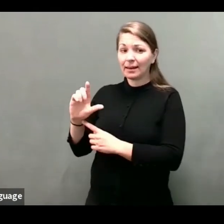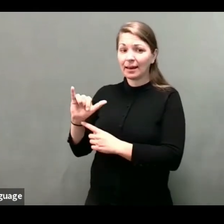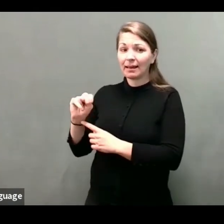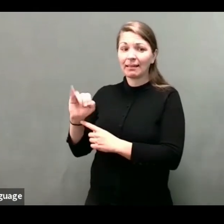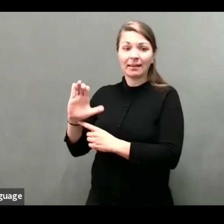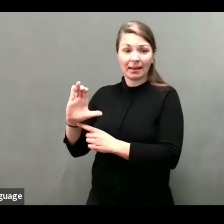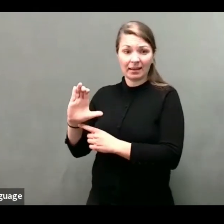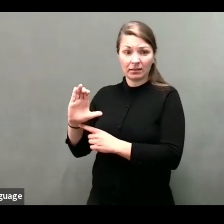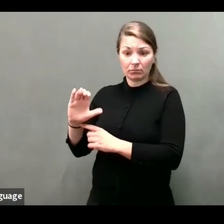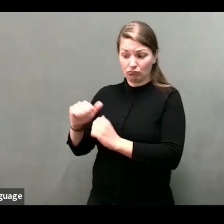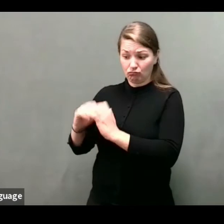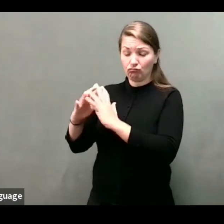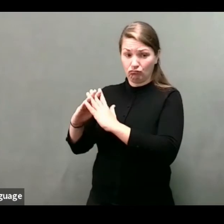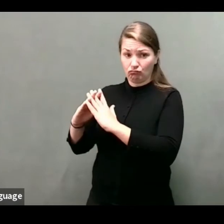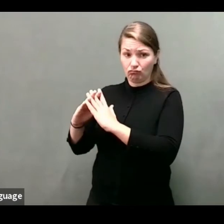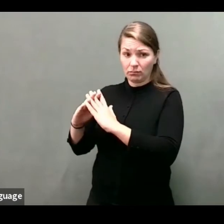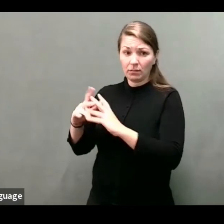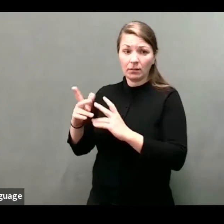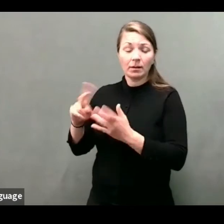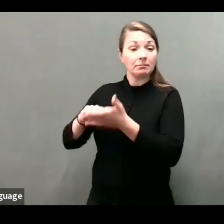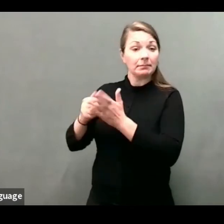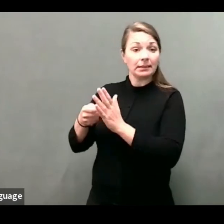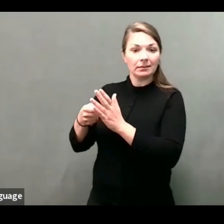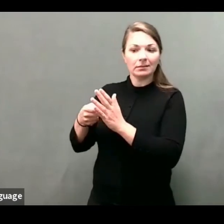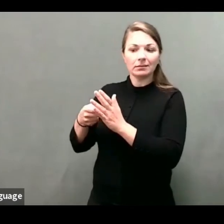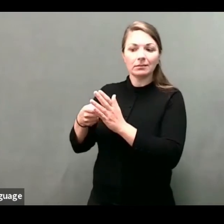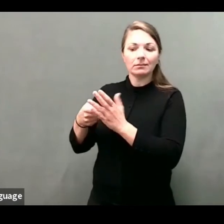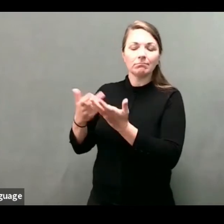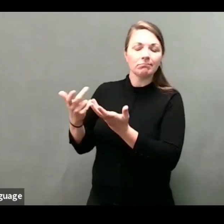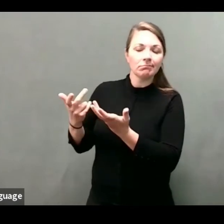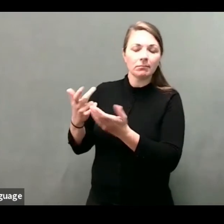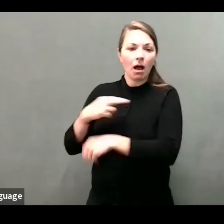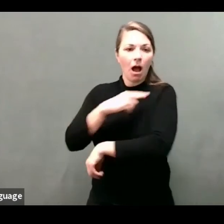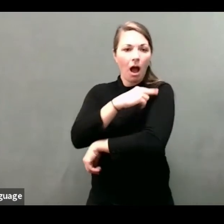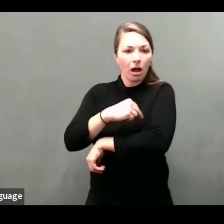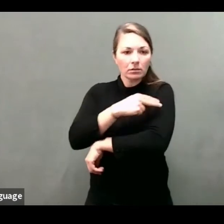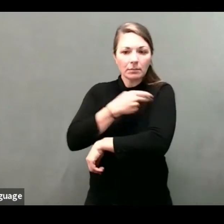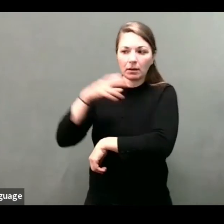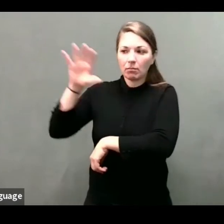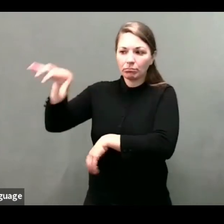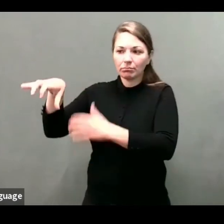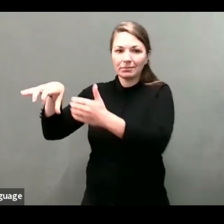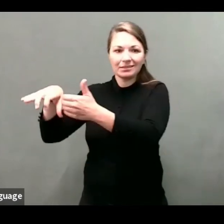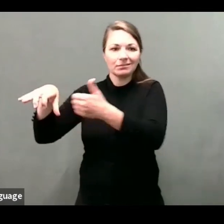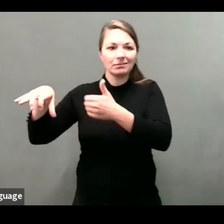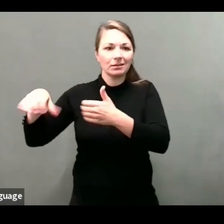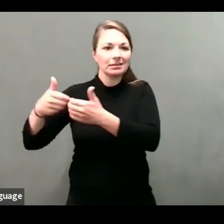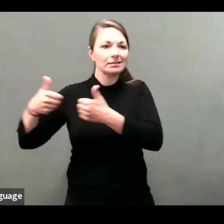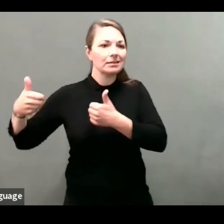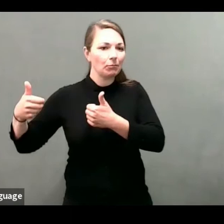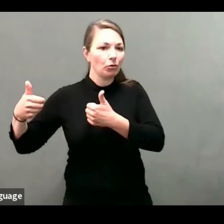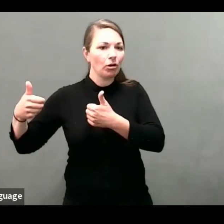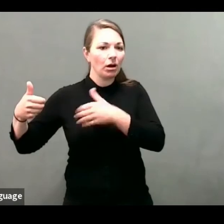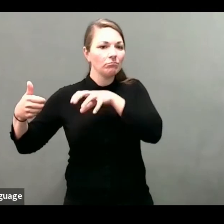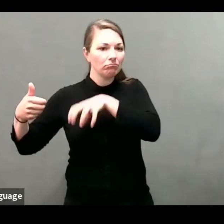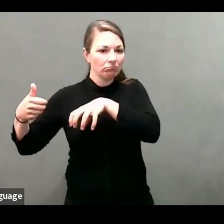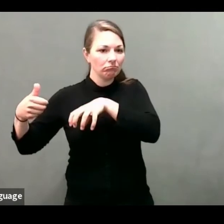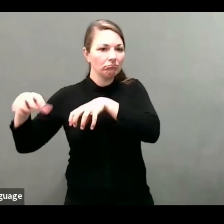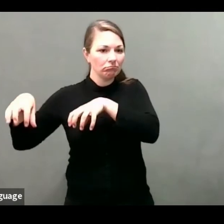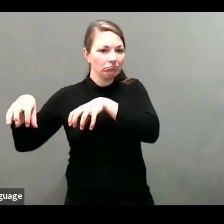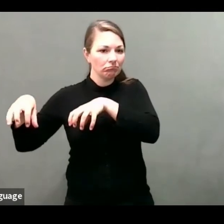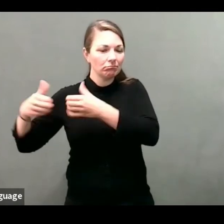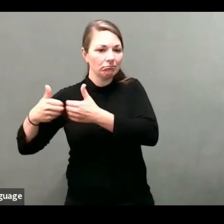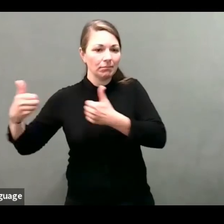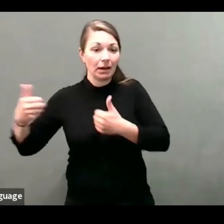that is either separate from or kind of detached from the hospital. It's not in an ER, it's not